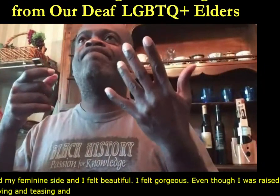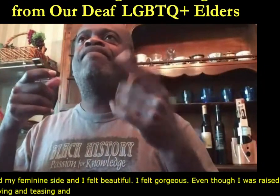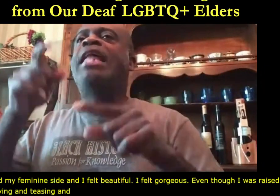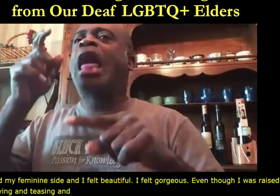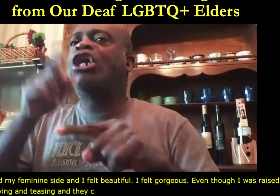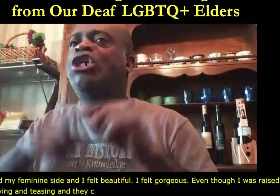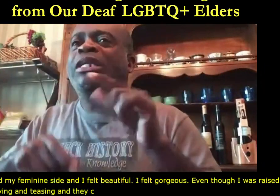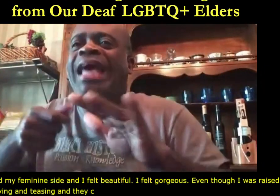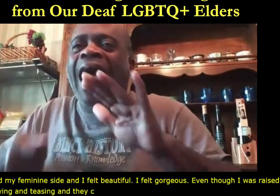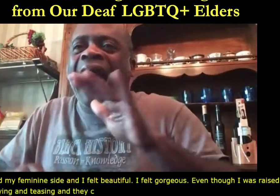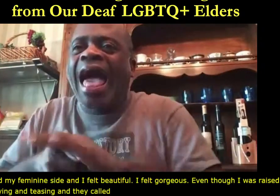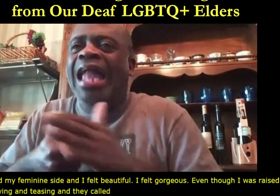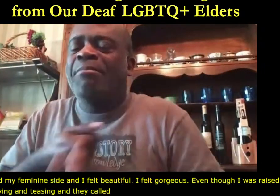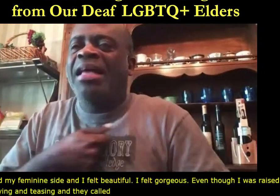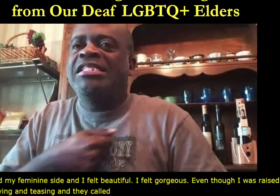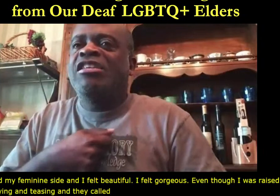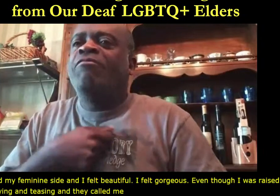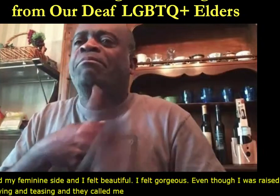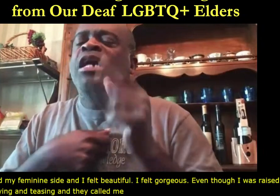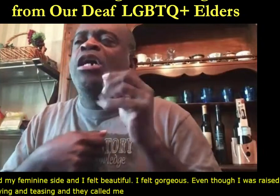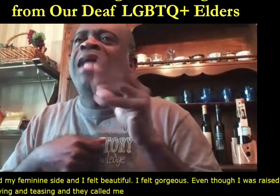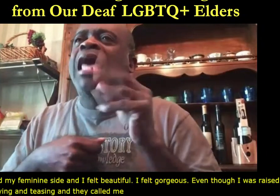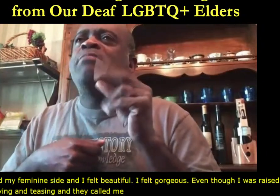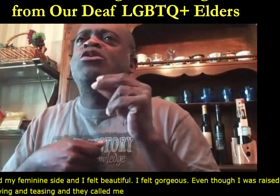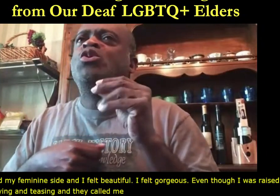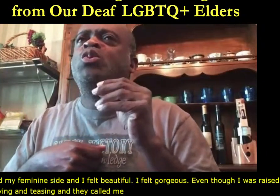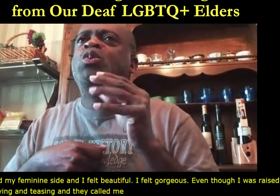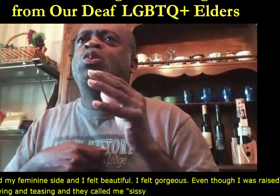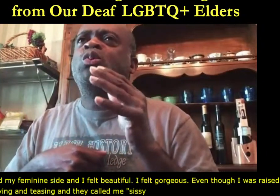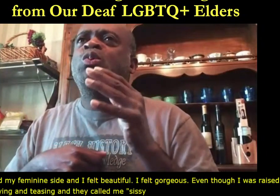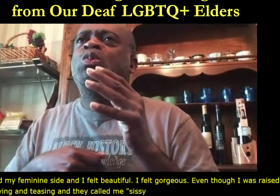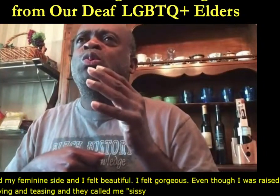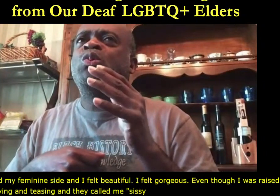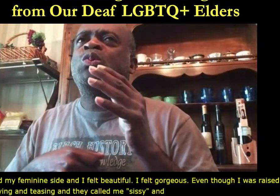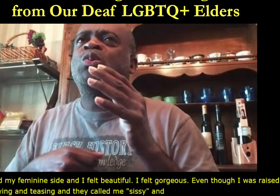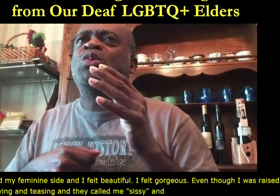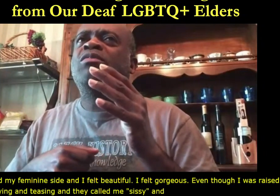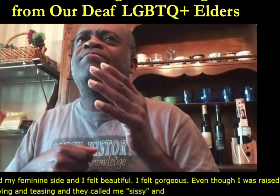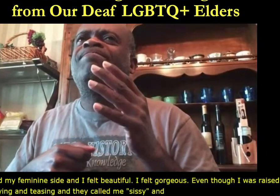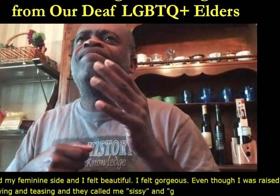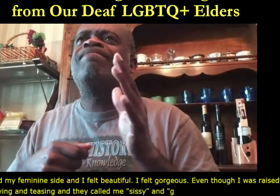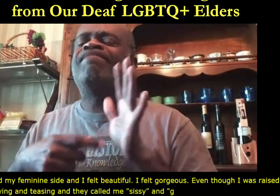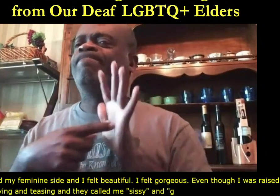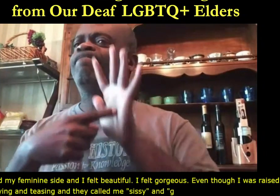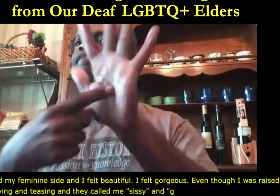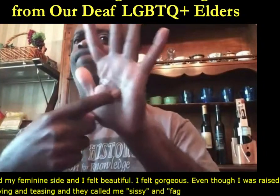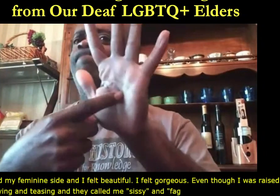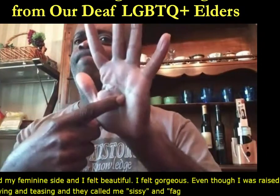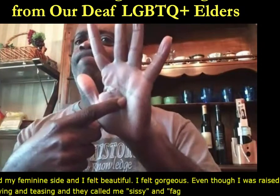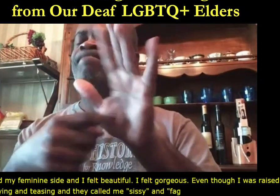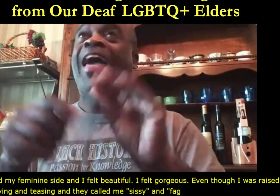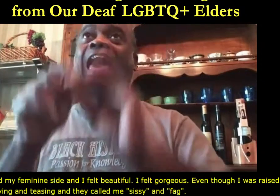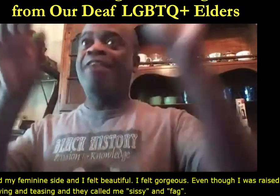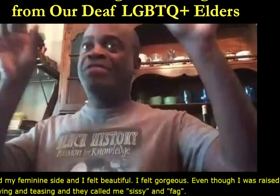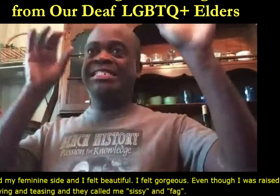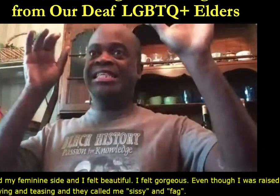i i couldn't hide who i was it was time to reveal